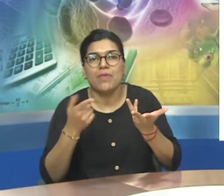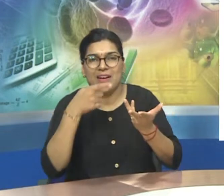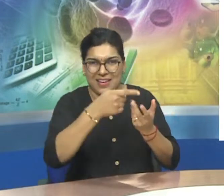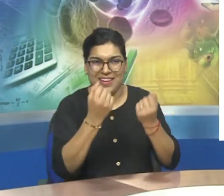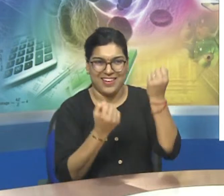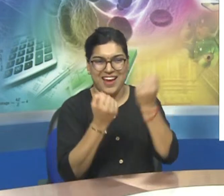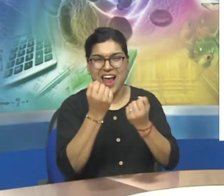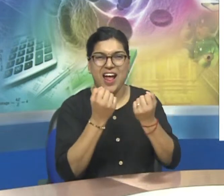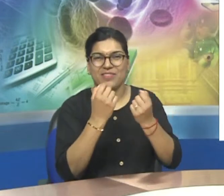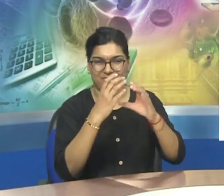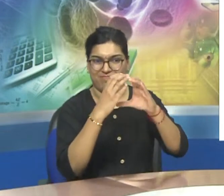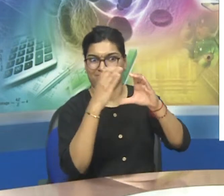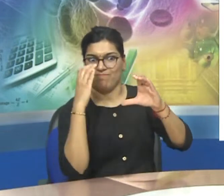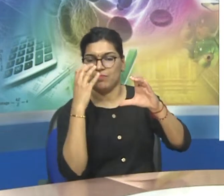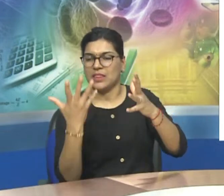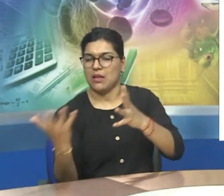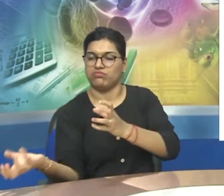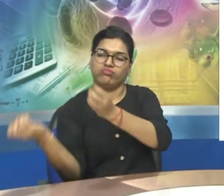to a far away place.